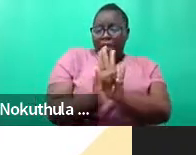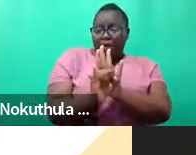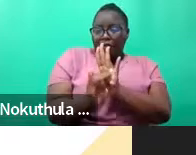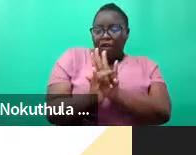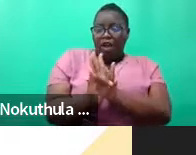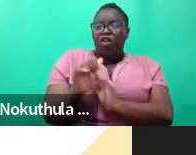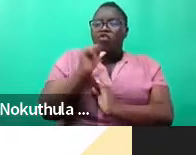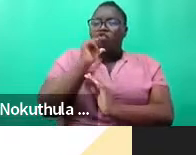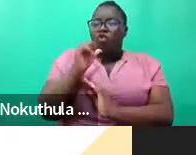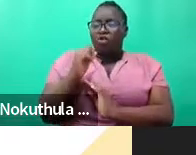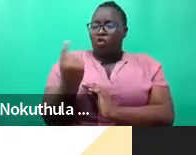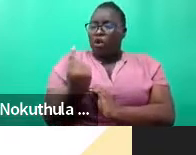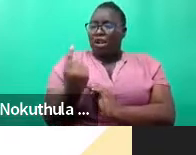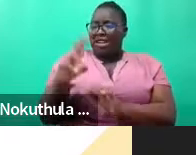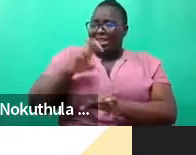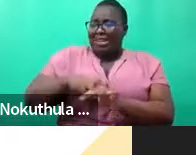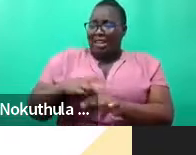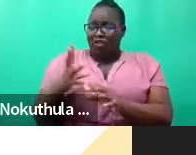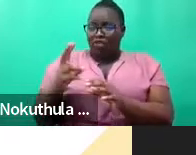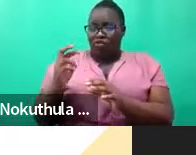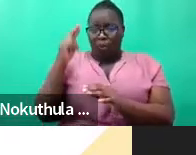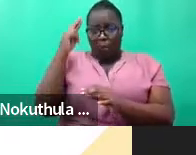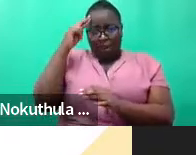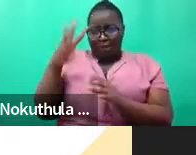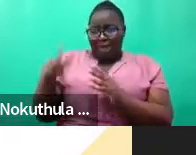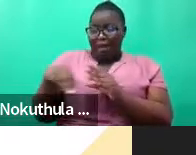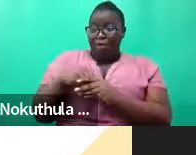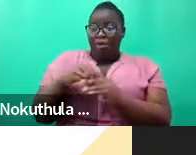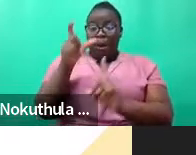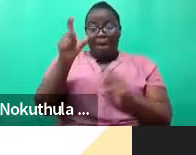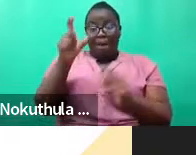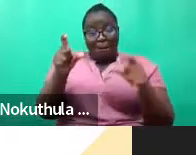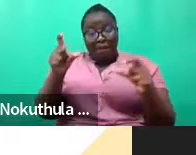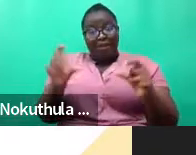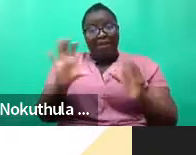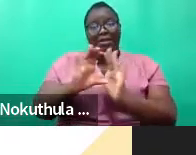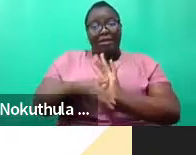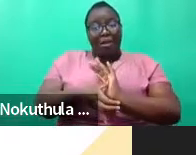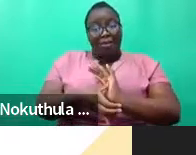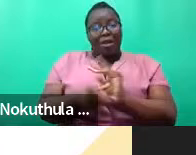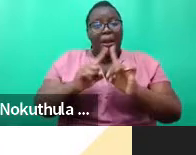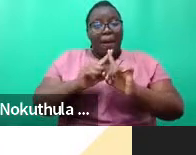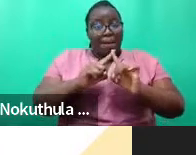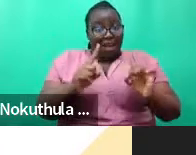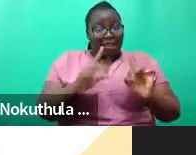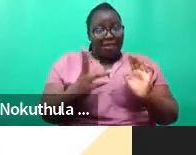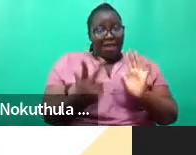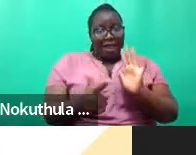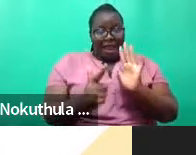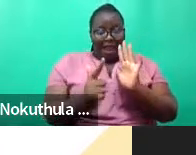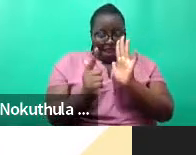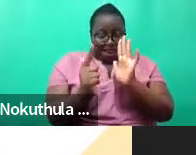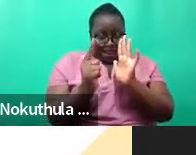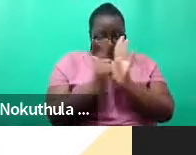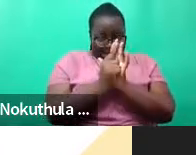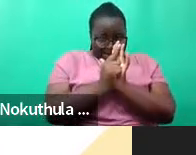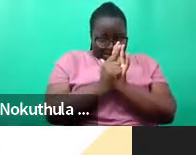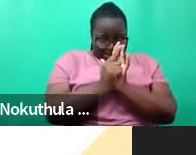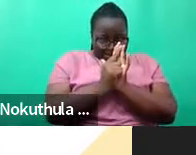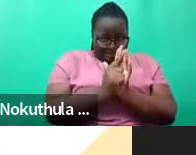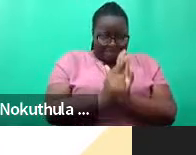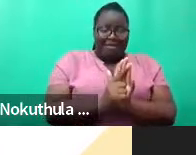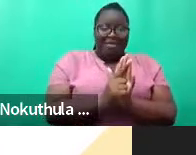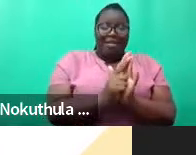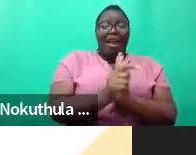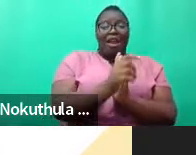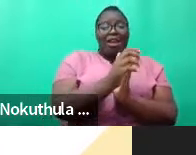need to reasonably accommodate persons with disabilities, but also the legal obligation that comes from international law,